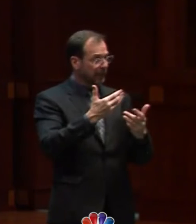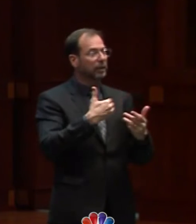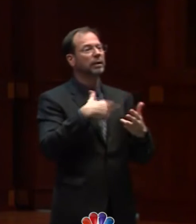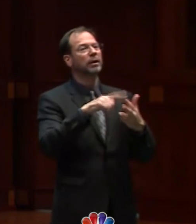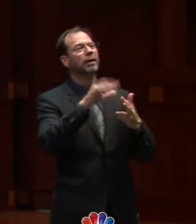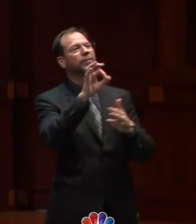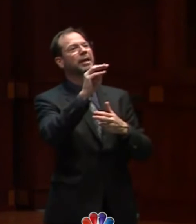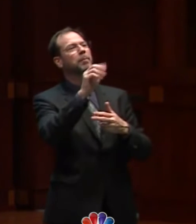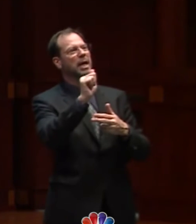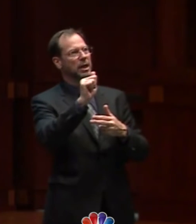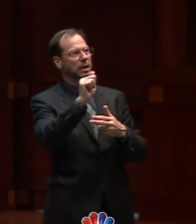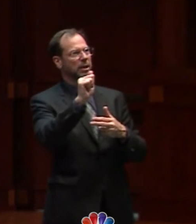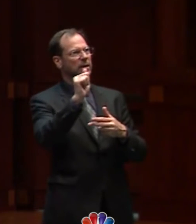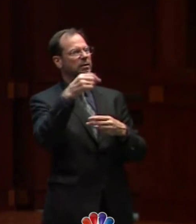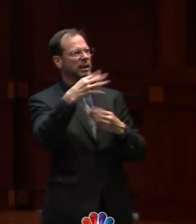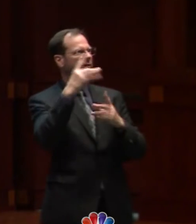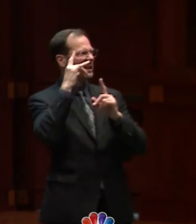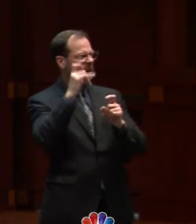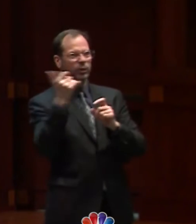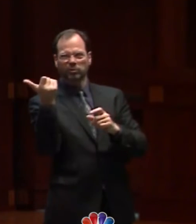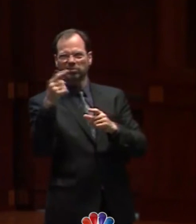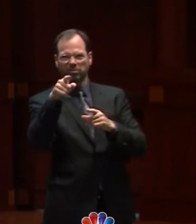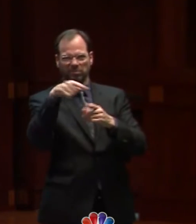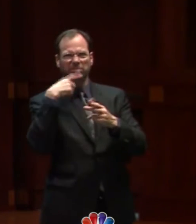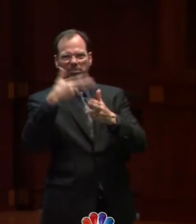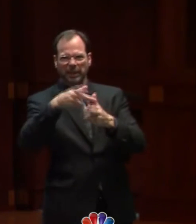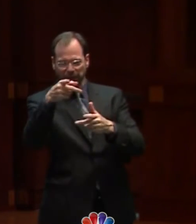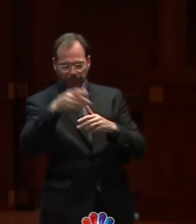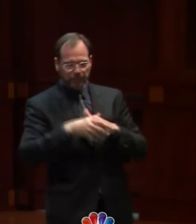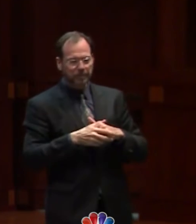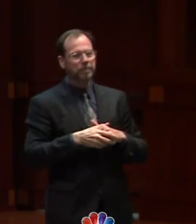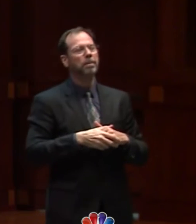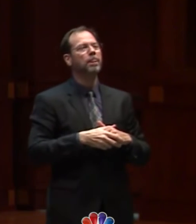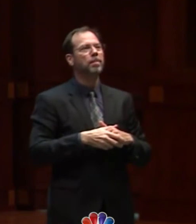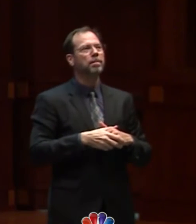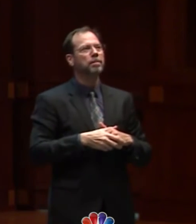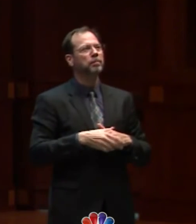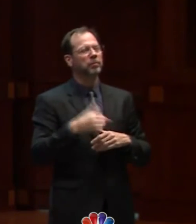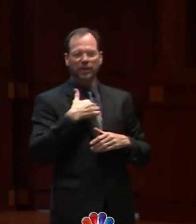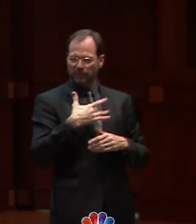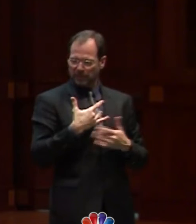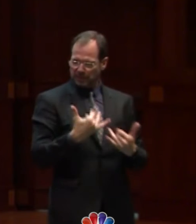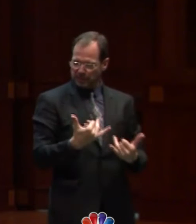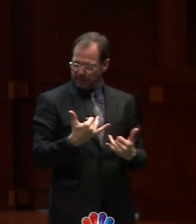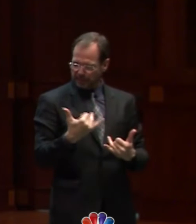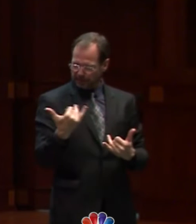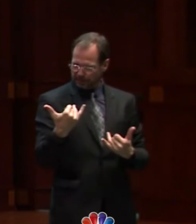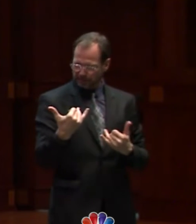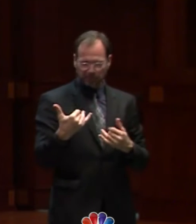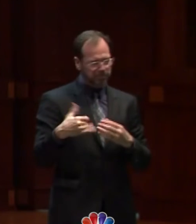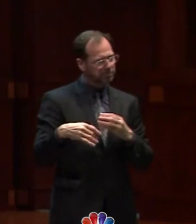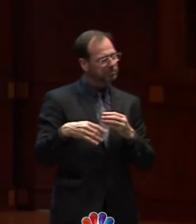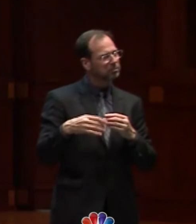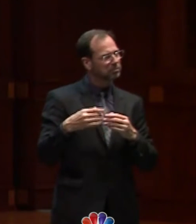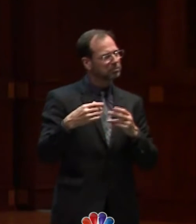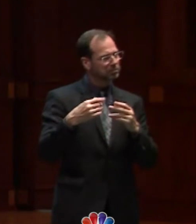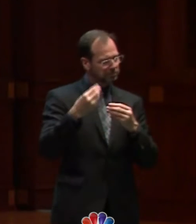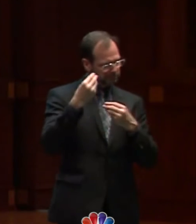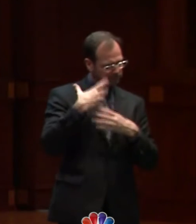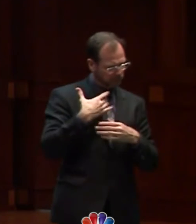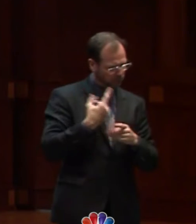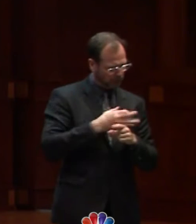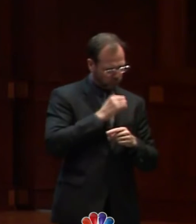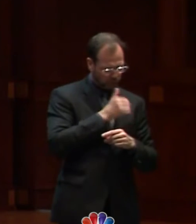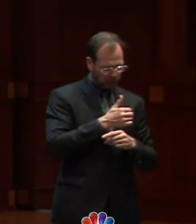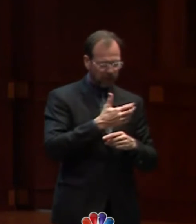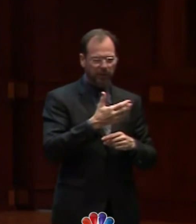have the FEMA-provided testing that you were talking about. I would estimate right now, and Doctor, you can weigh in mathematically on this, but